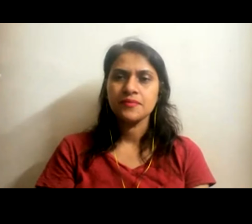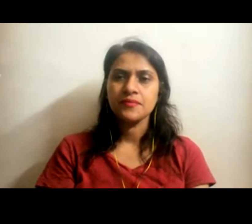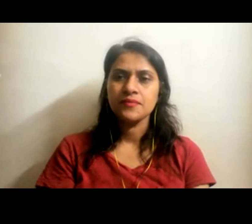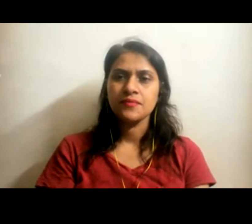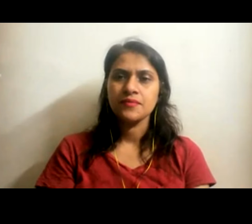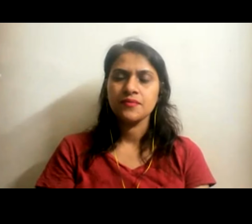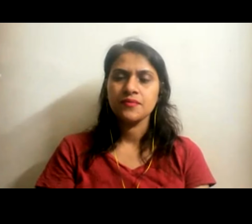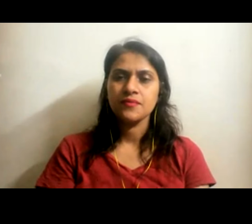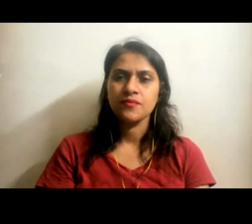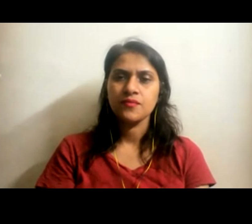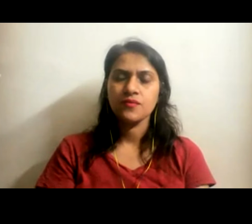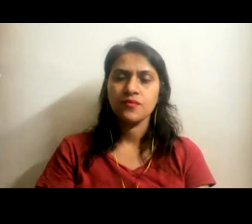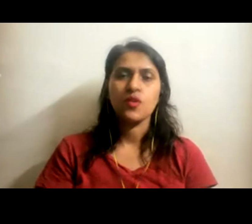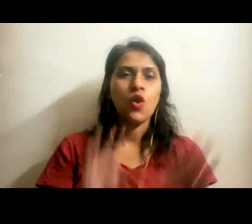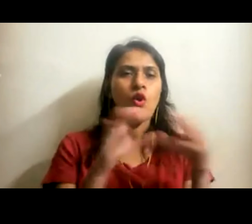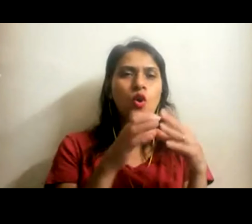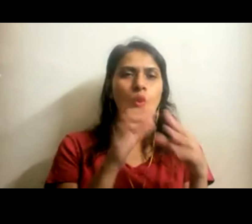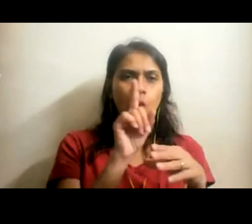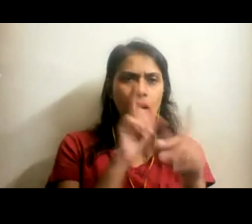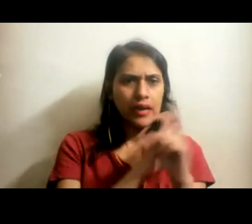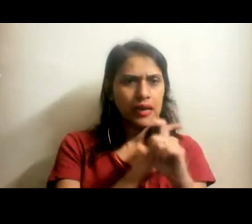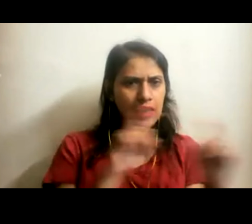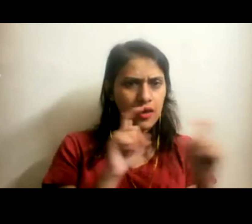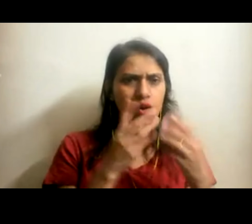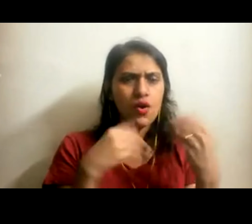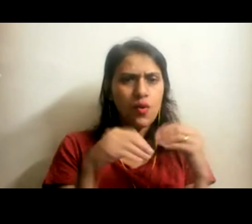Anything else from group one? Anybody else?